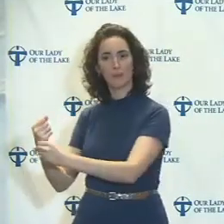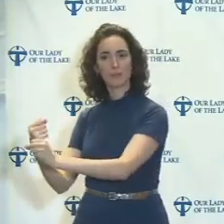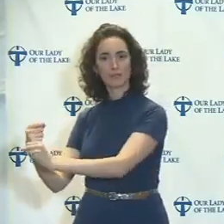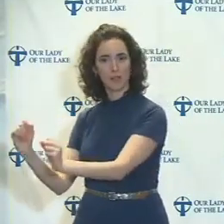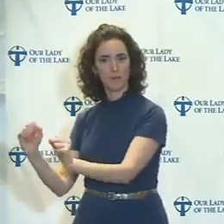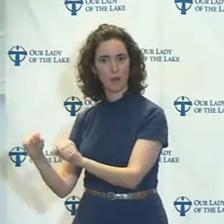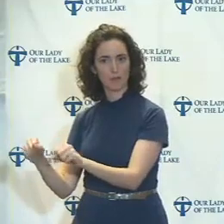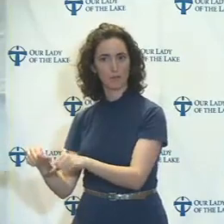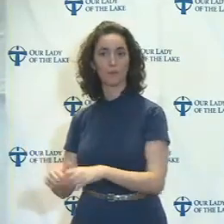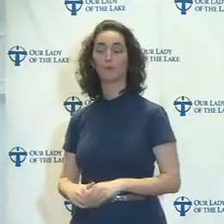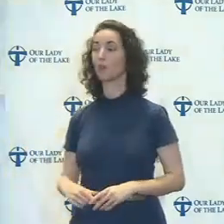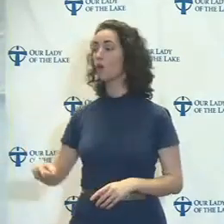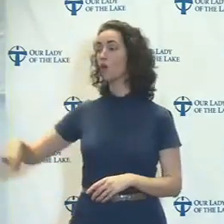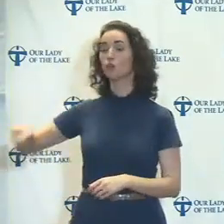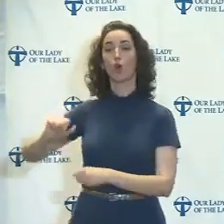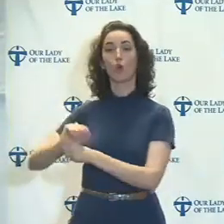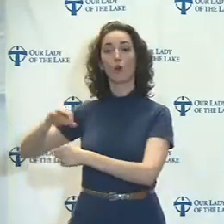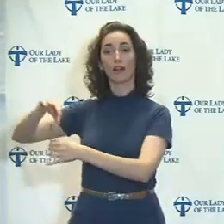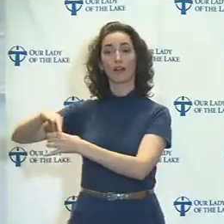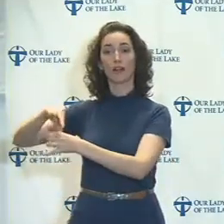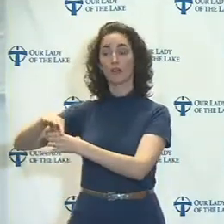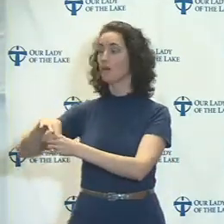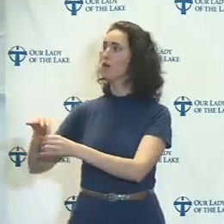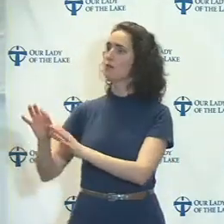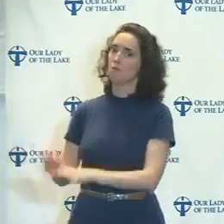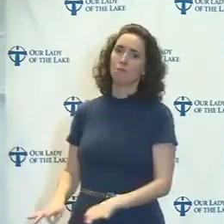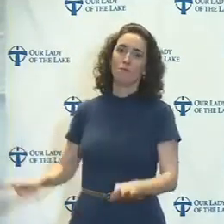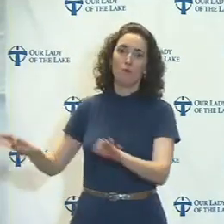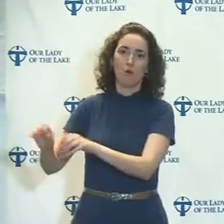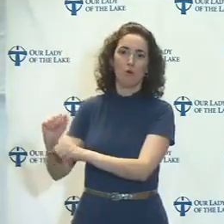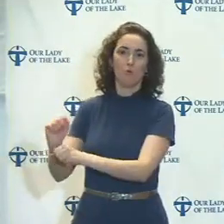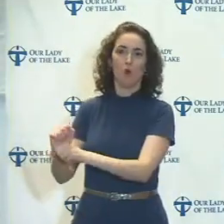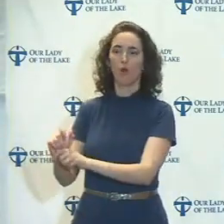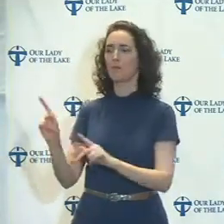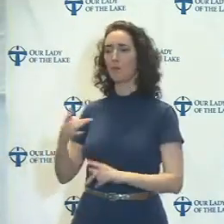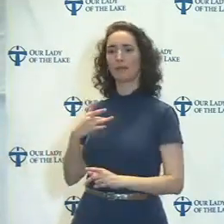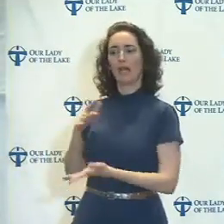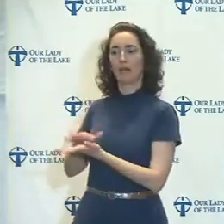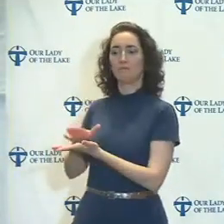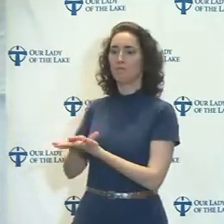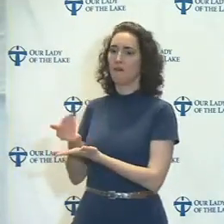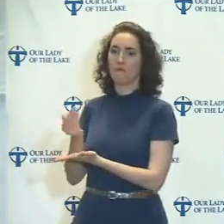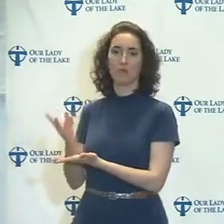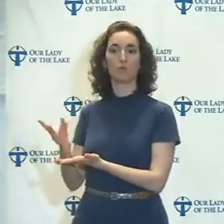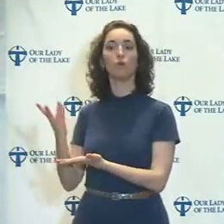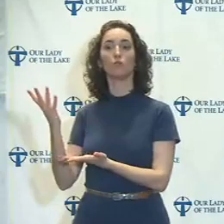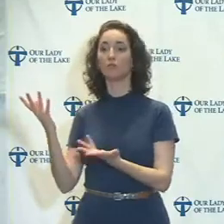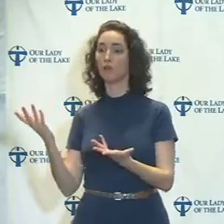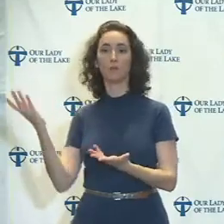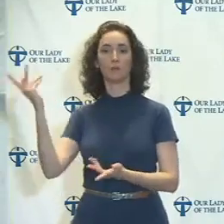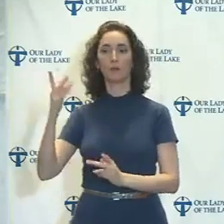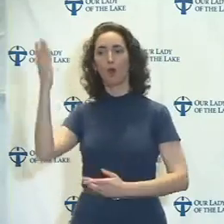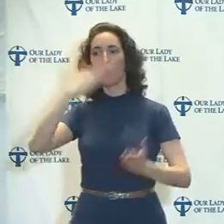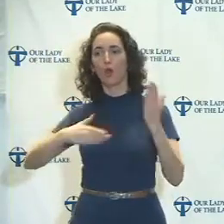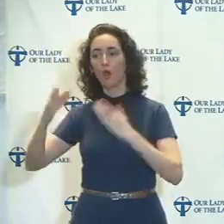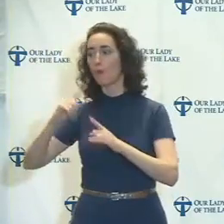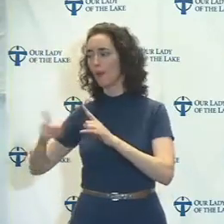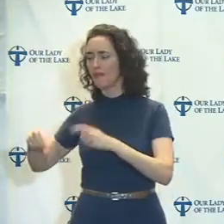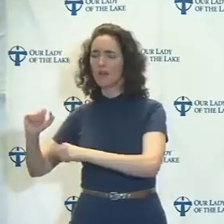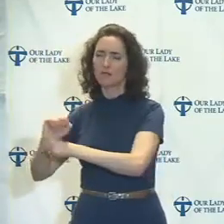purpose and do not receive nearly the credit that they deserve as the boots on the ground for our